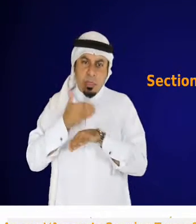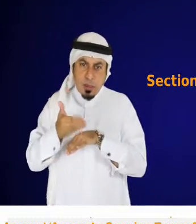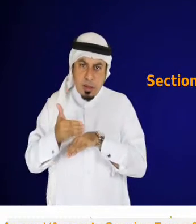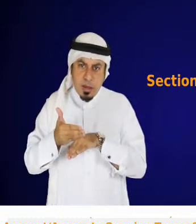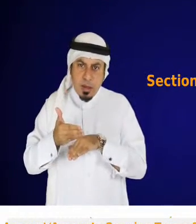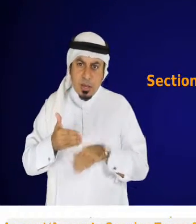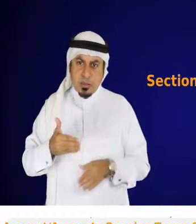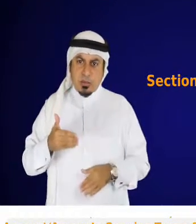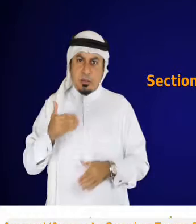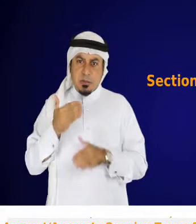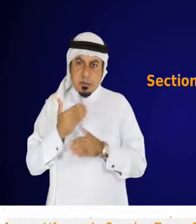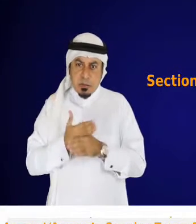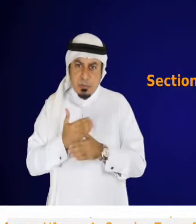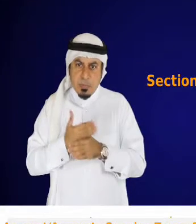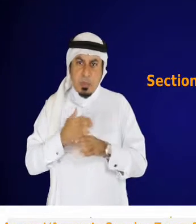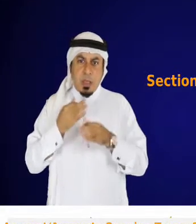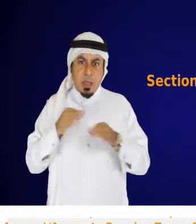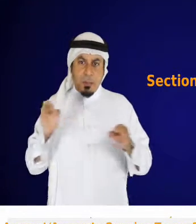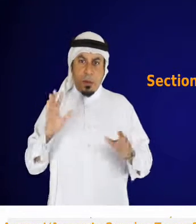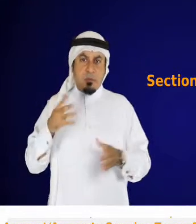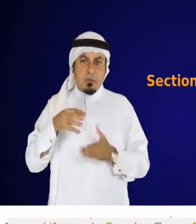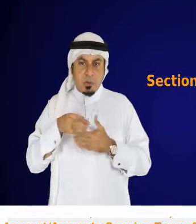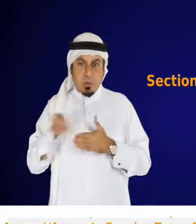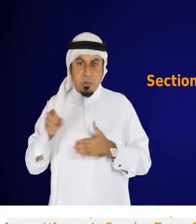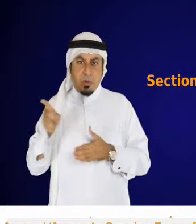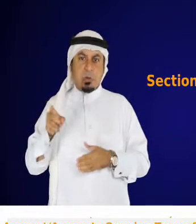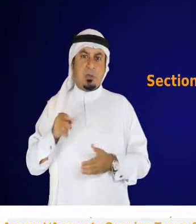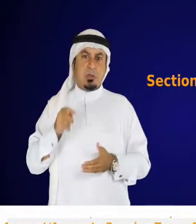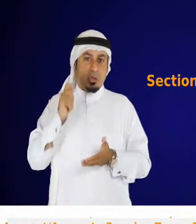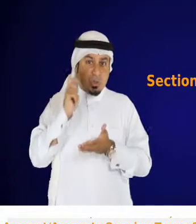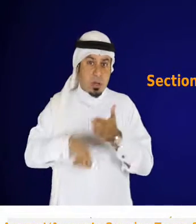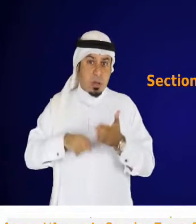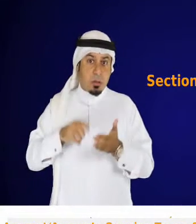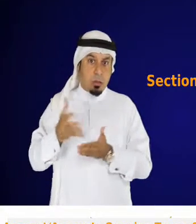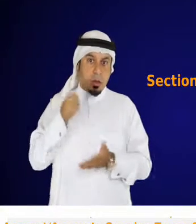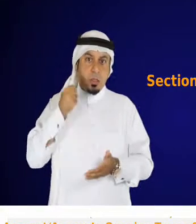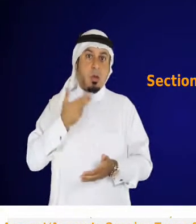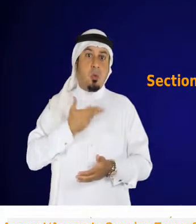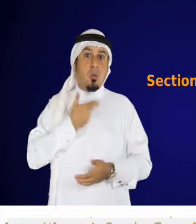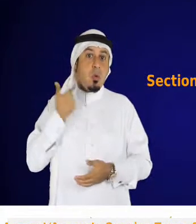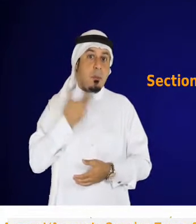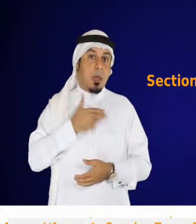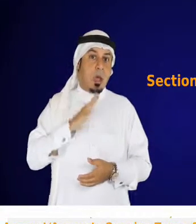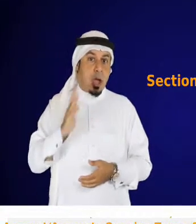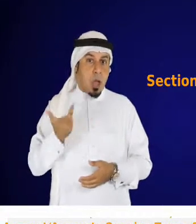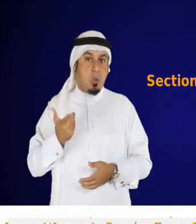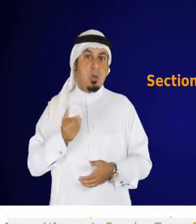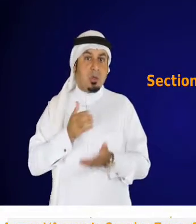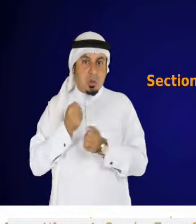shall thereupon repay the amount of any debit balance, interest, and any other charges and expenses.